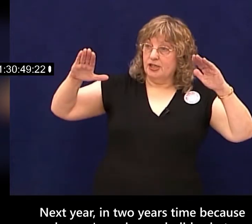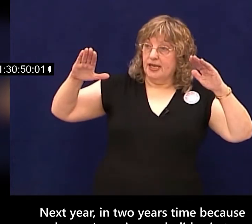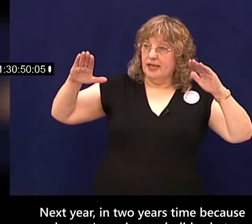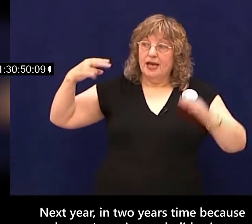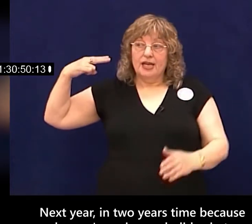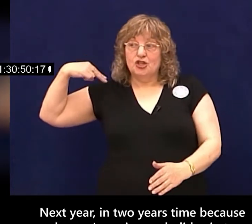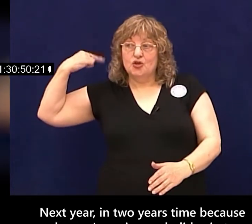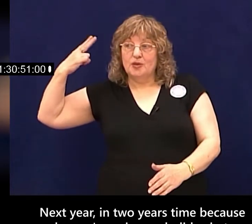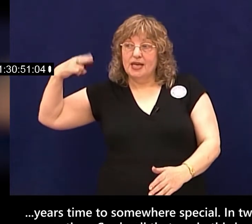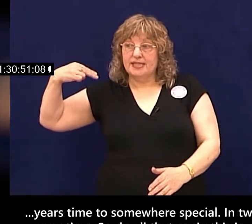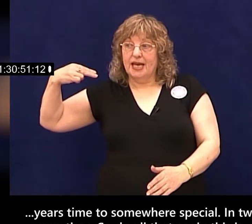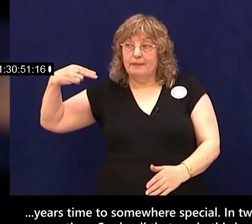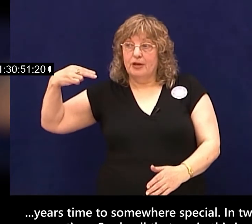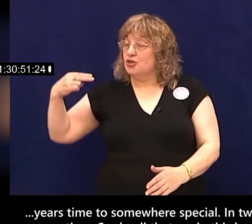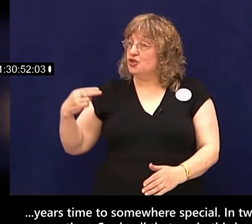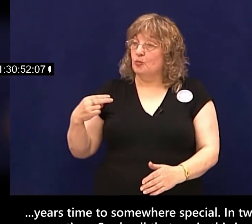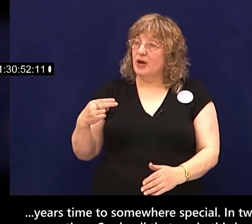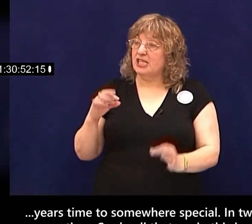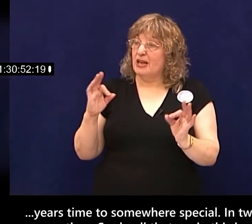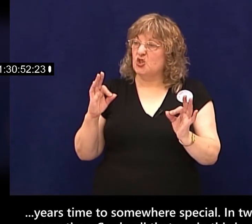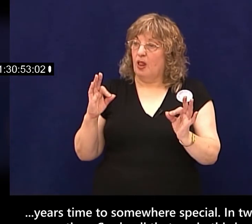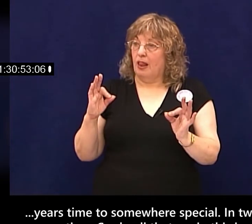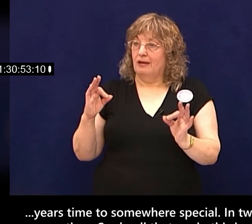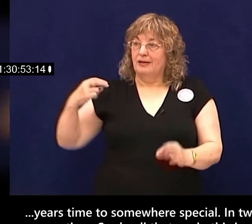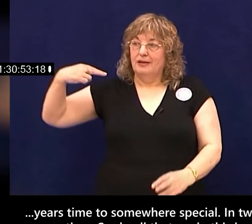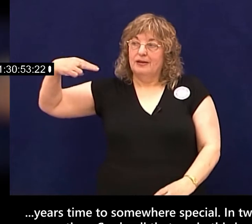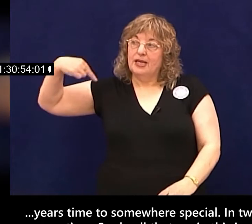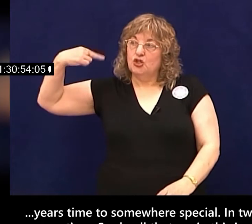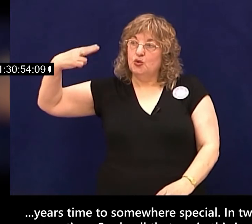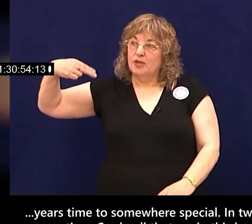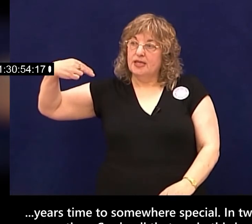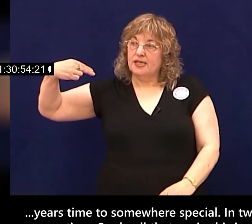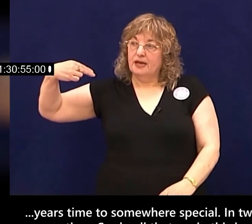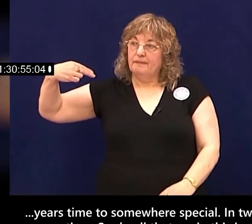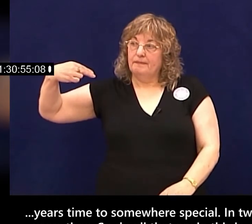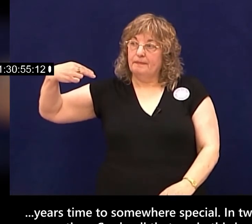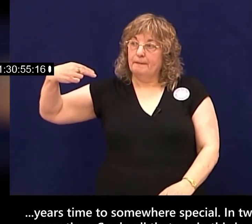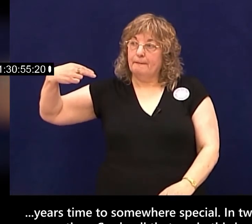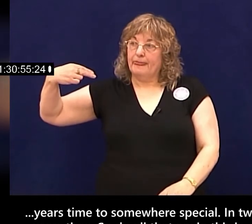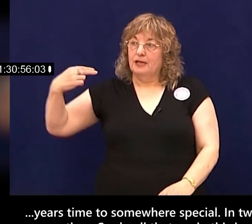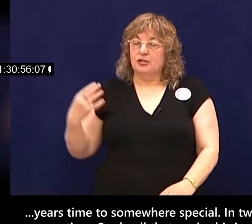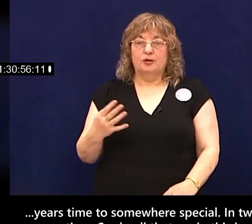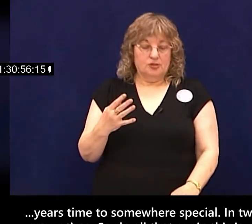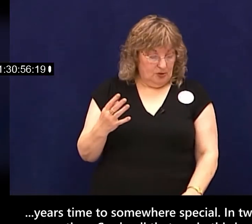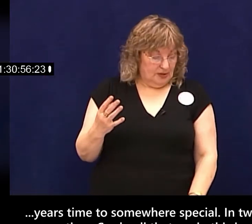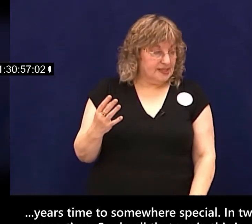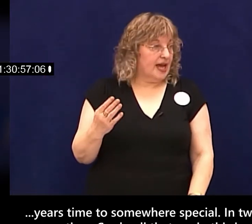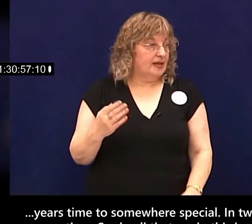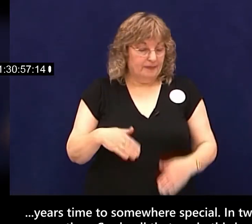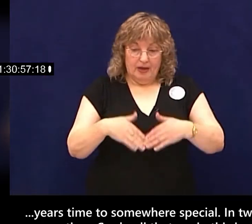holiday in 2 years' time to somewhere special. In 2 years' time. So we do all that again. This